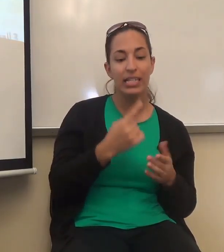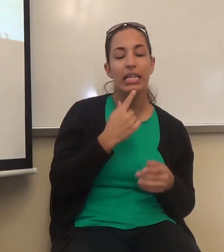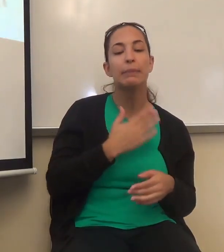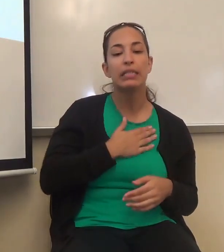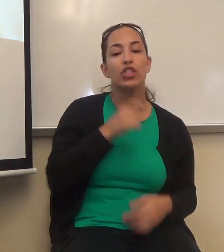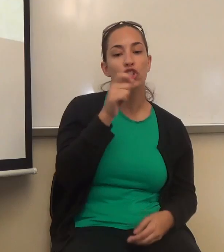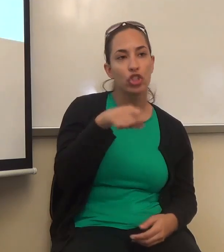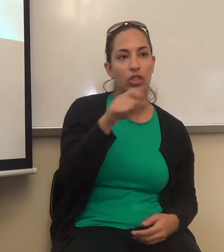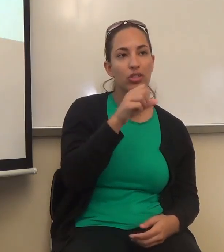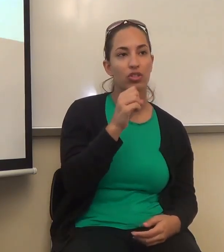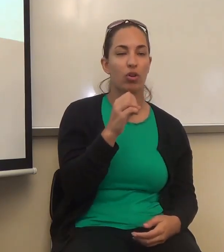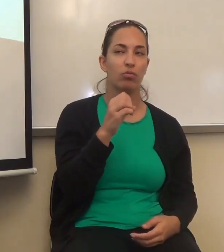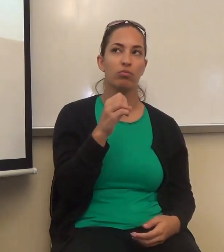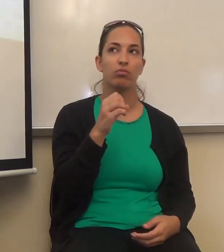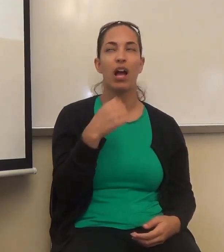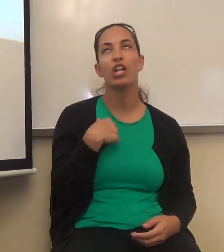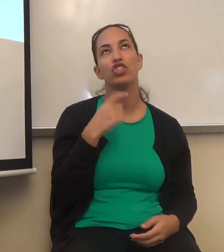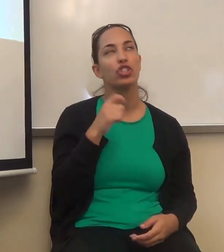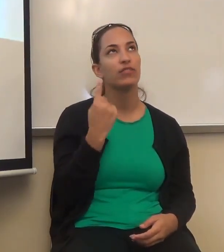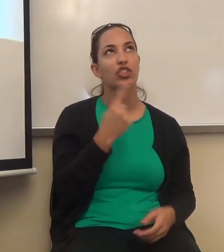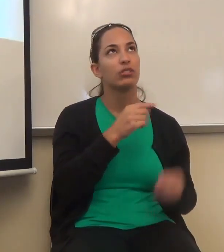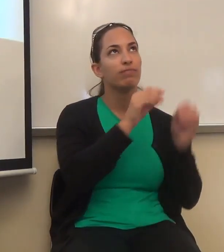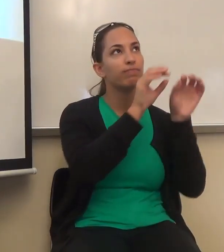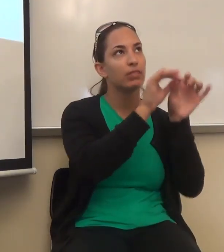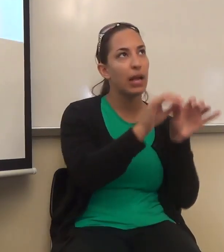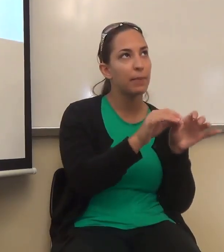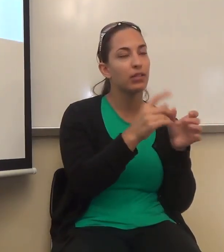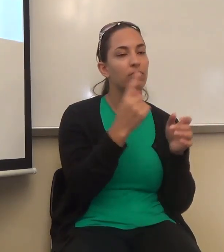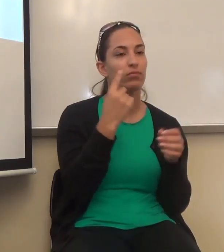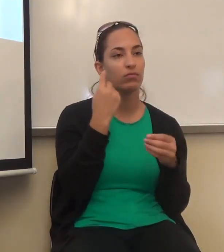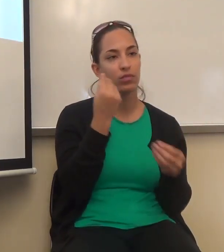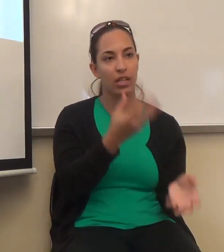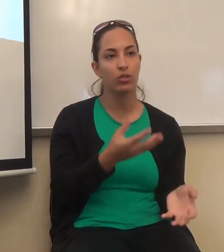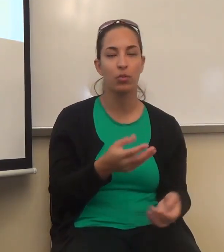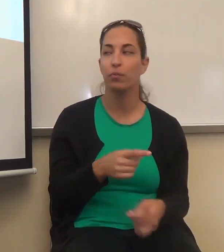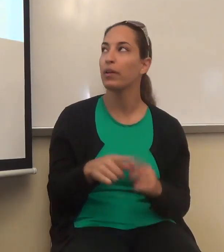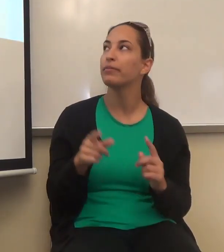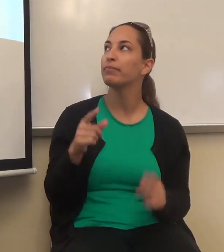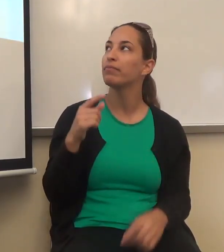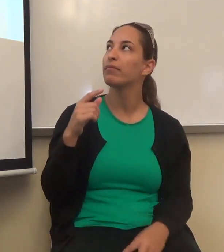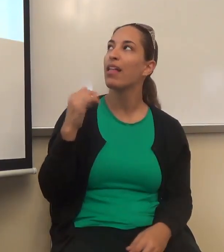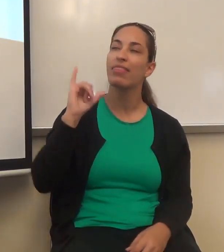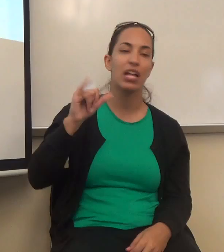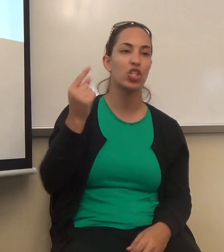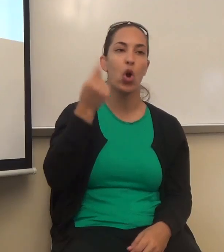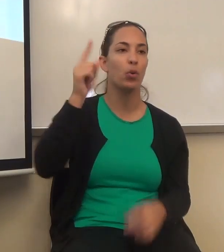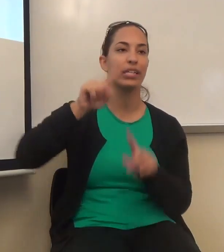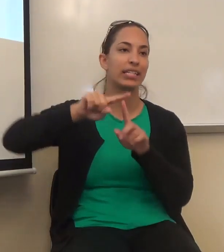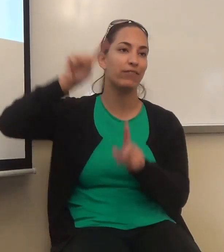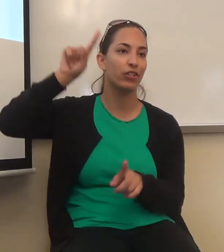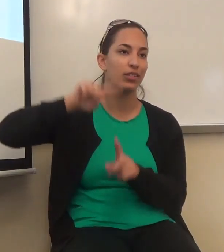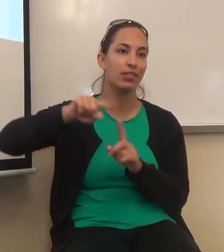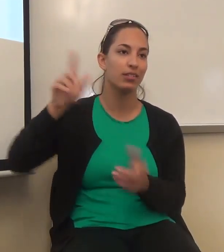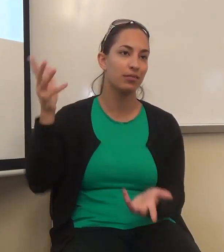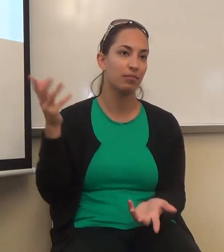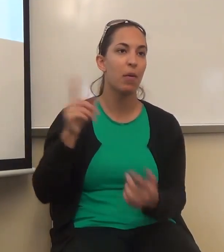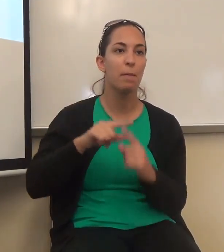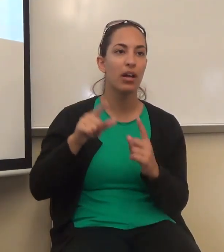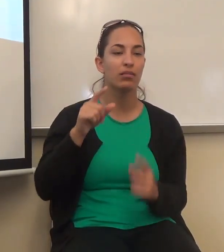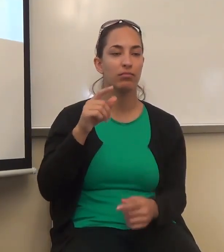should have just changed it so that it was the same. That's the only difference I've here. got a question. On our final, are we gonna have that on our final? You're